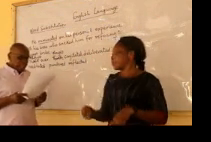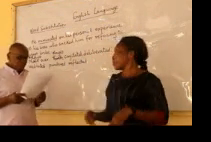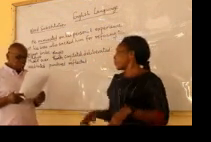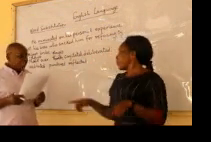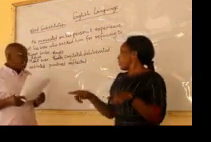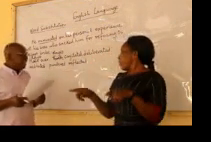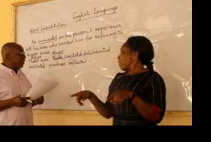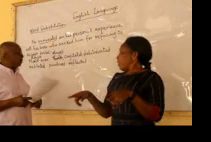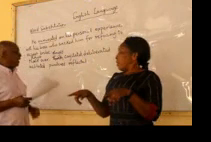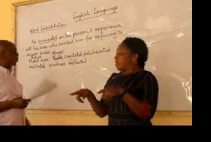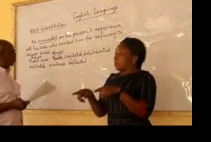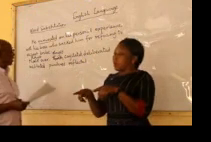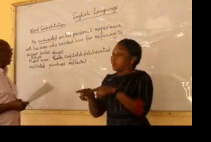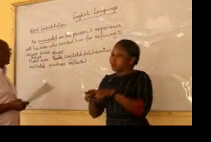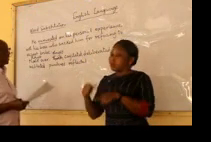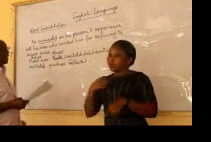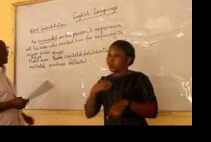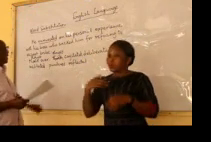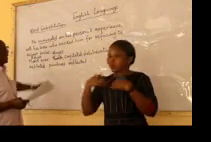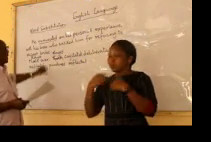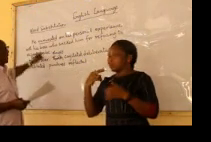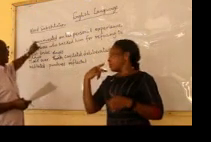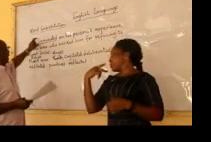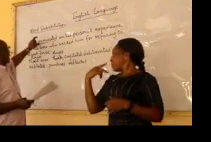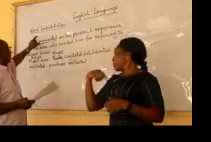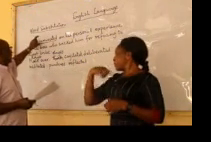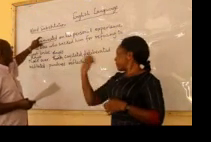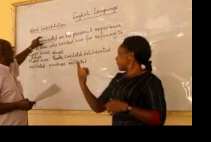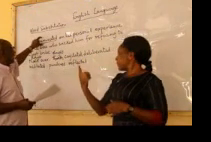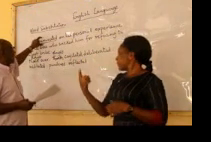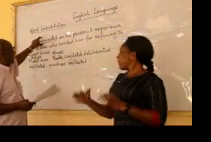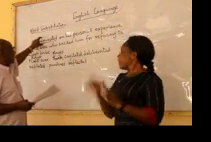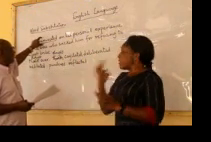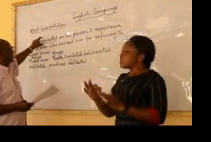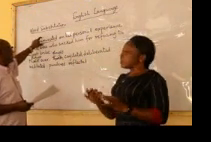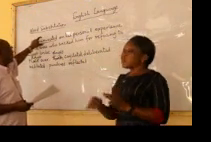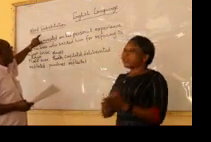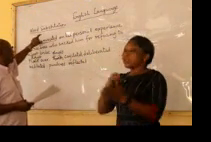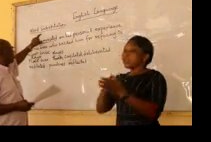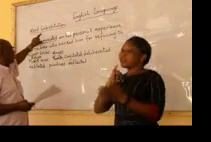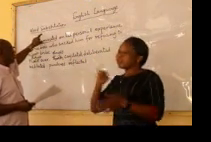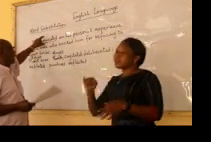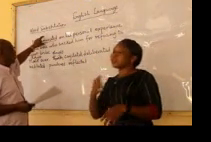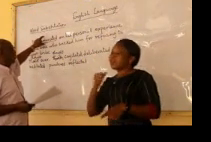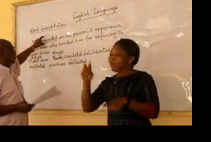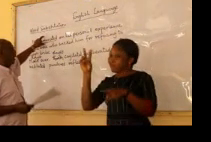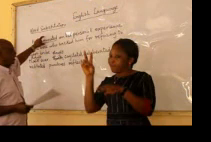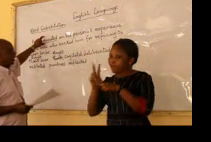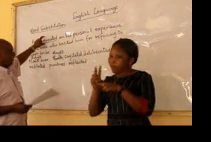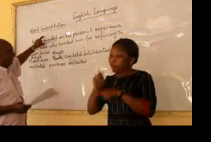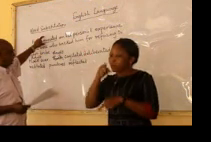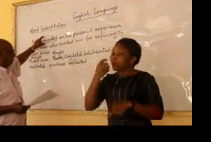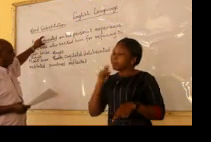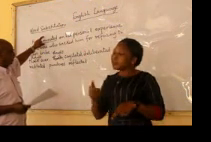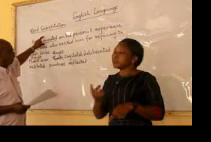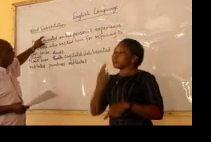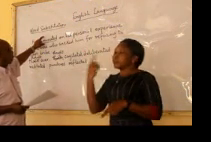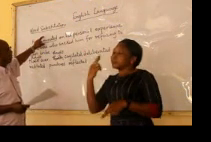have said, we said that the first one is, if this is a verb, you must use a verb to replace